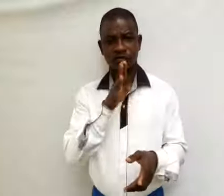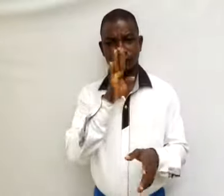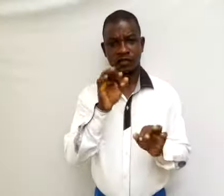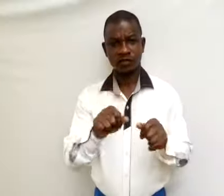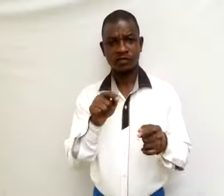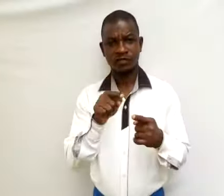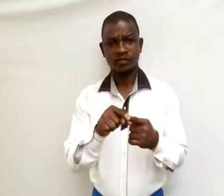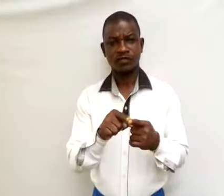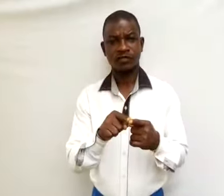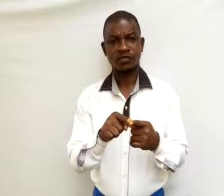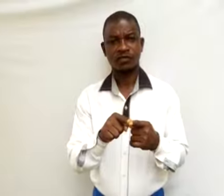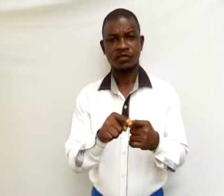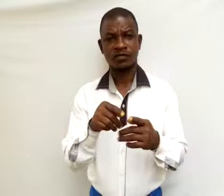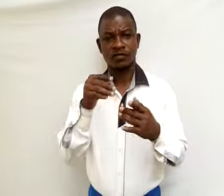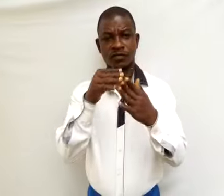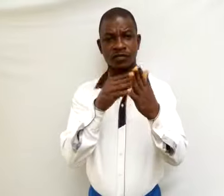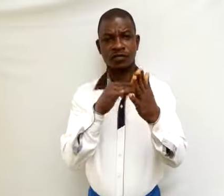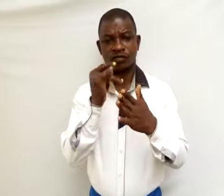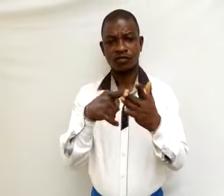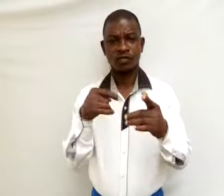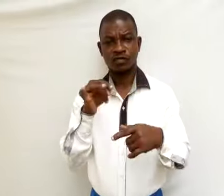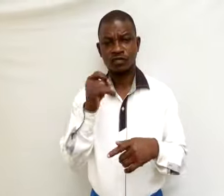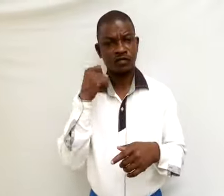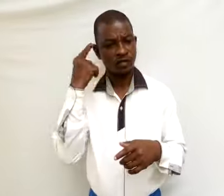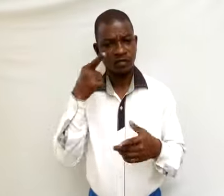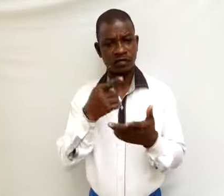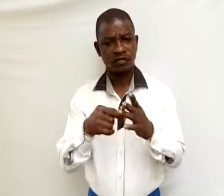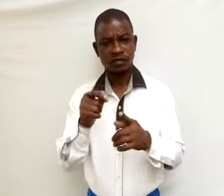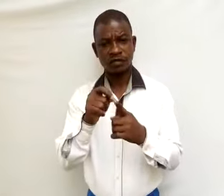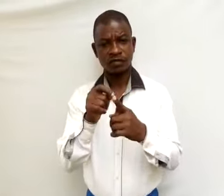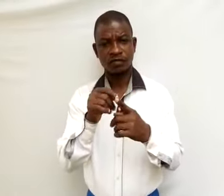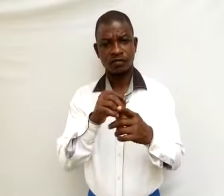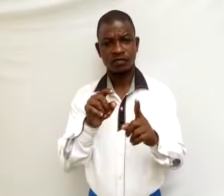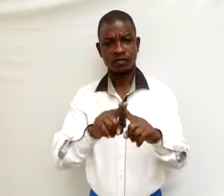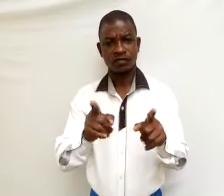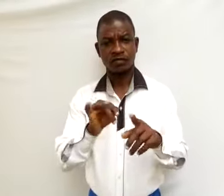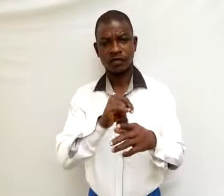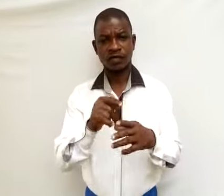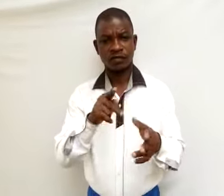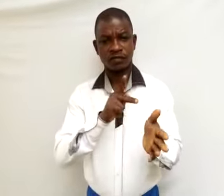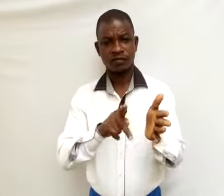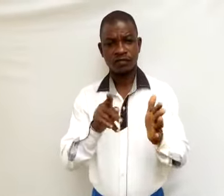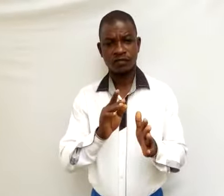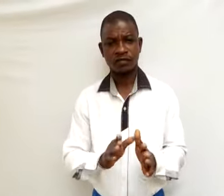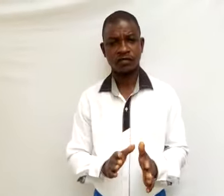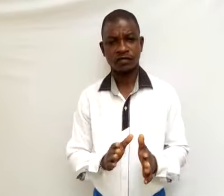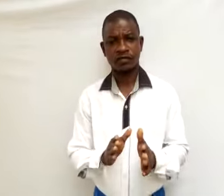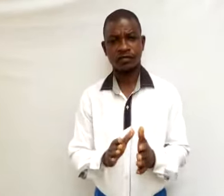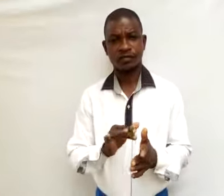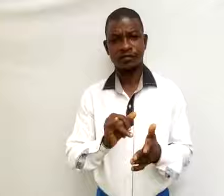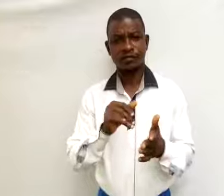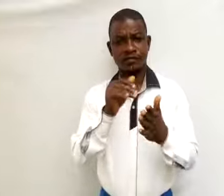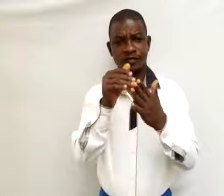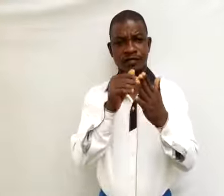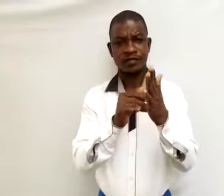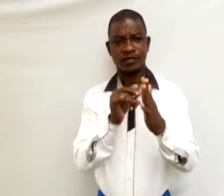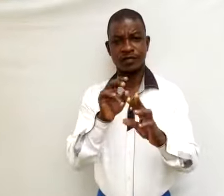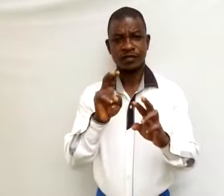to state what you understand by the words variation and population, mention the two types of